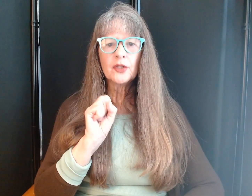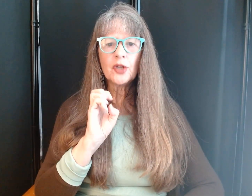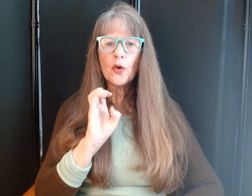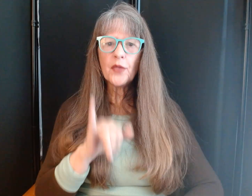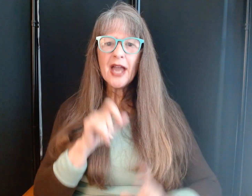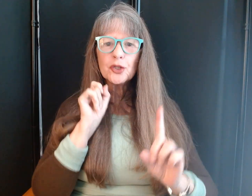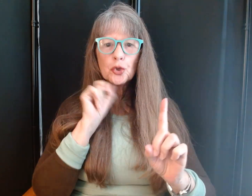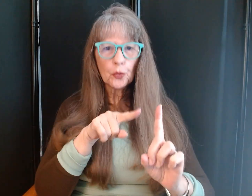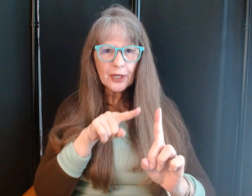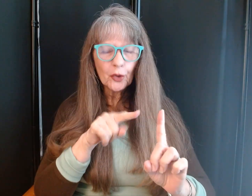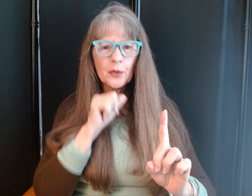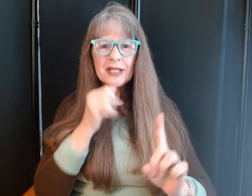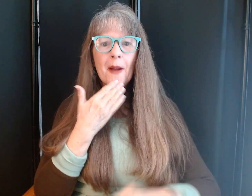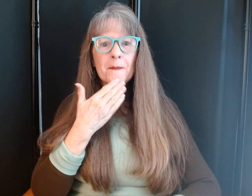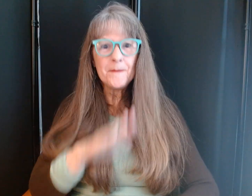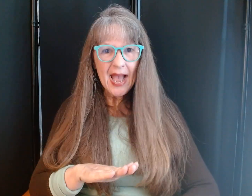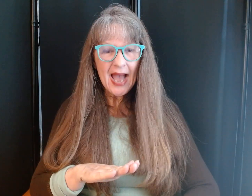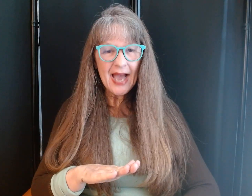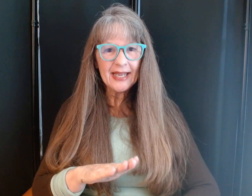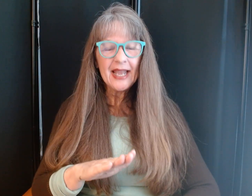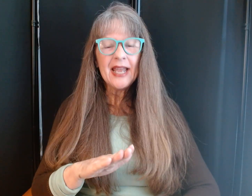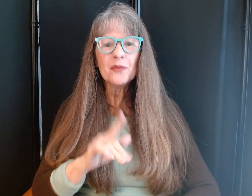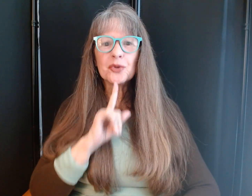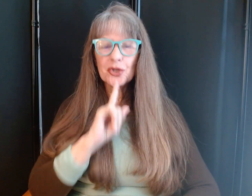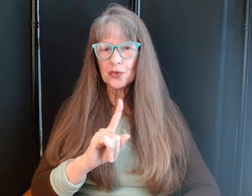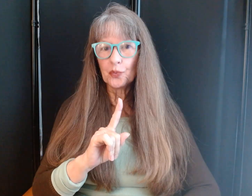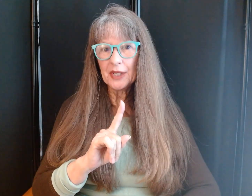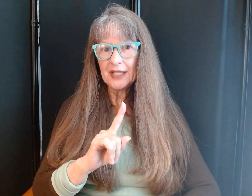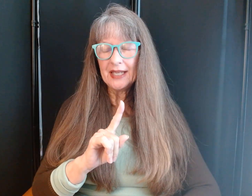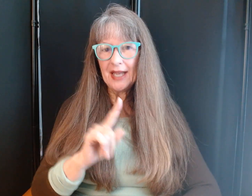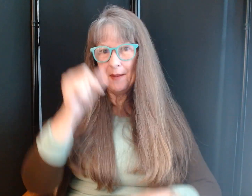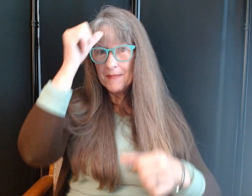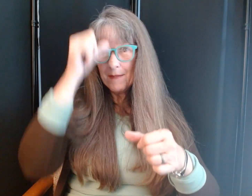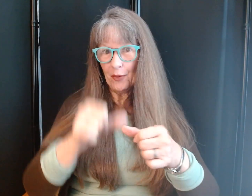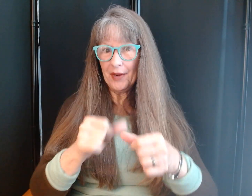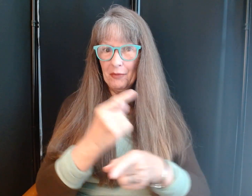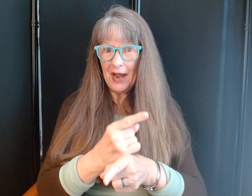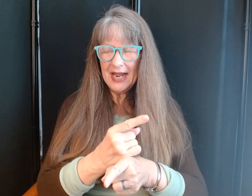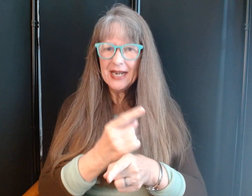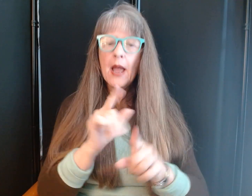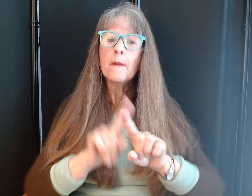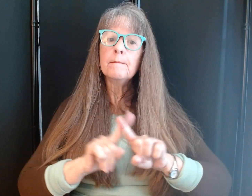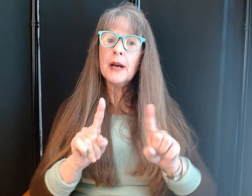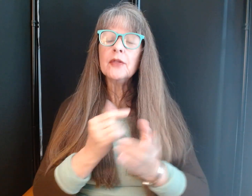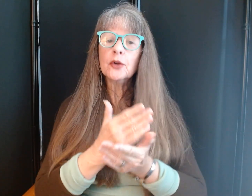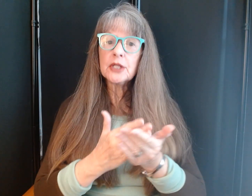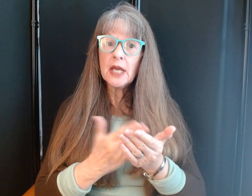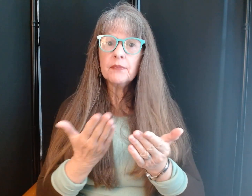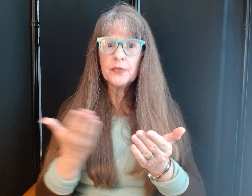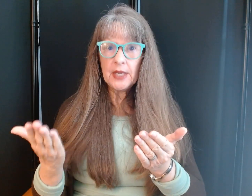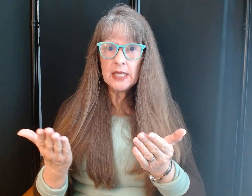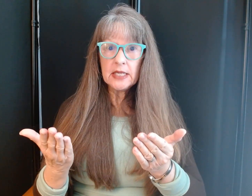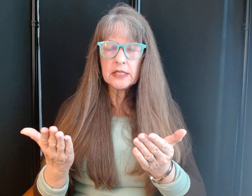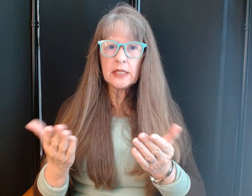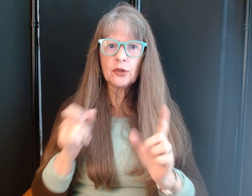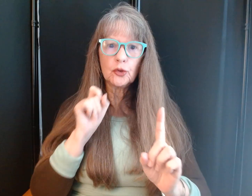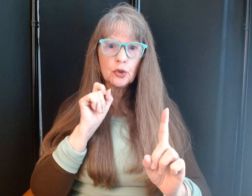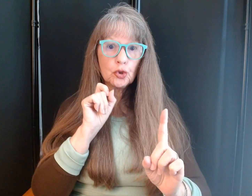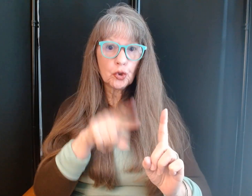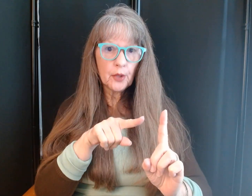So that trigger was not bad. It was just really a memory, right? But there's some things that there's a